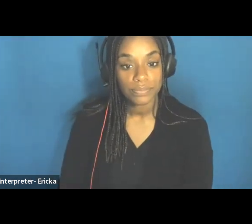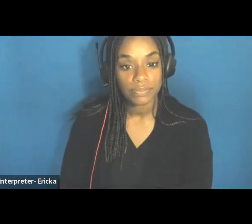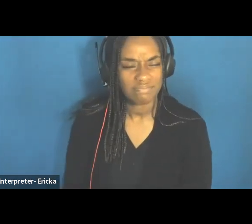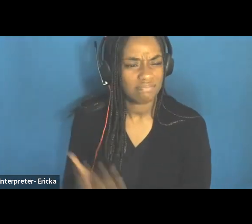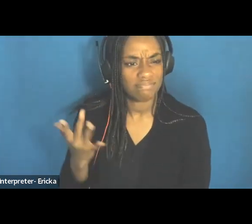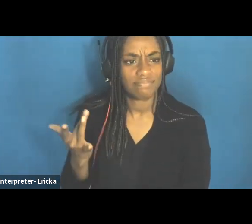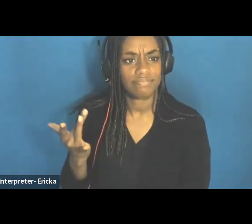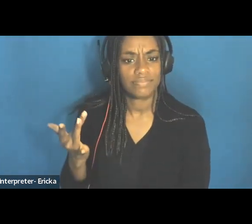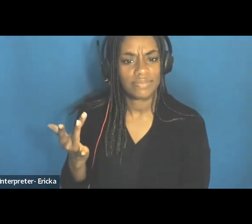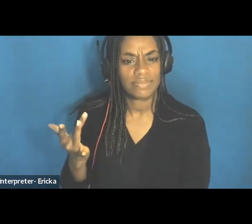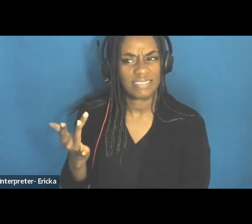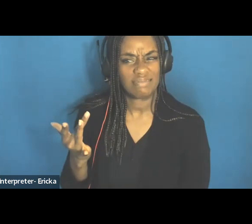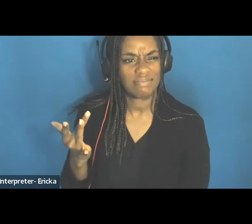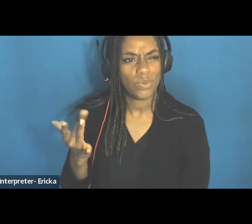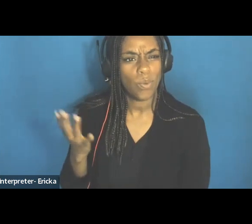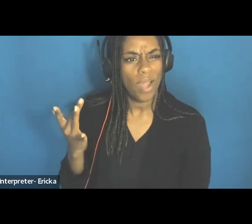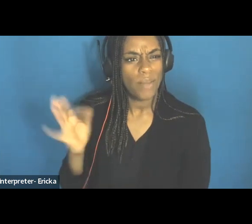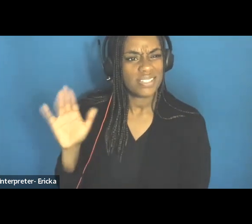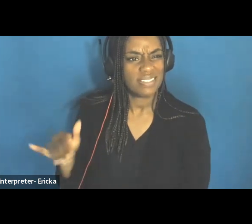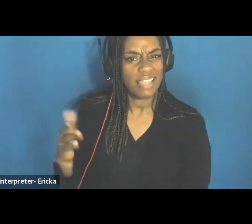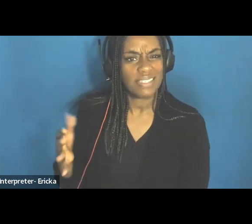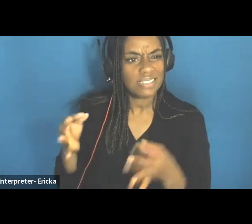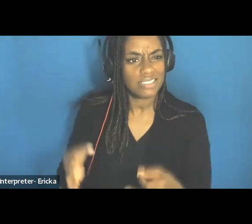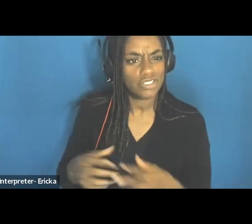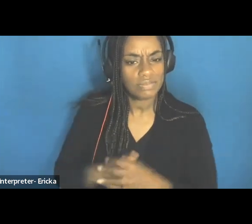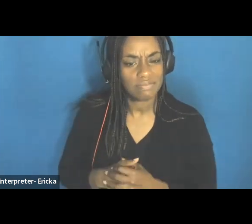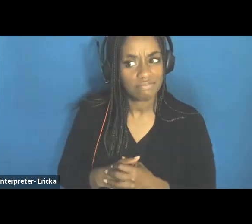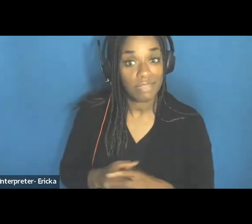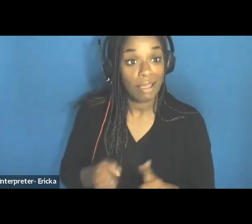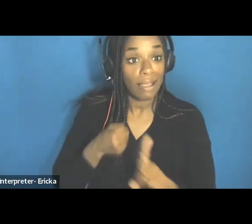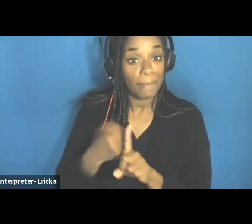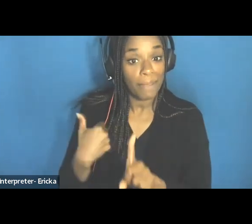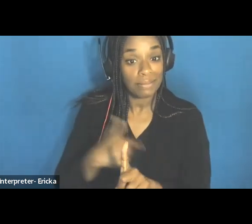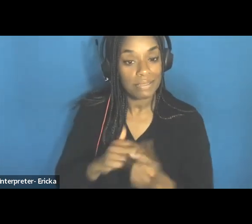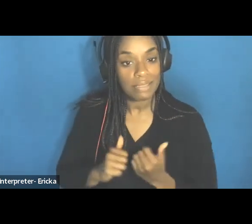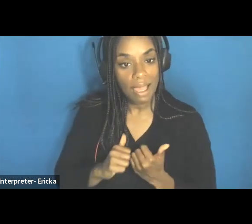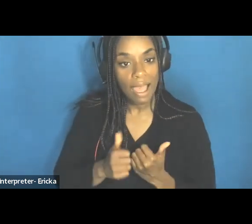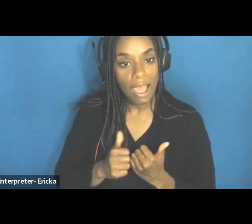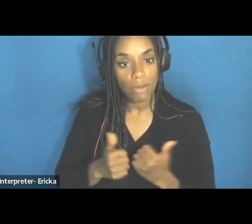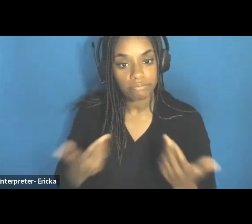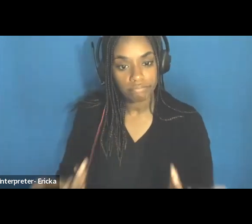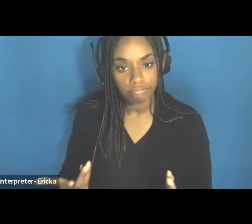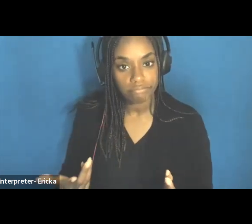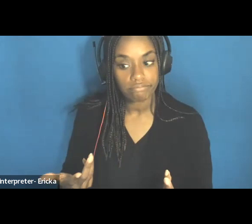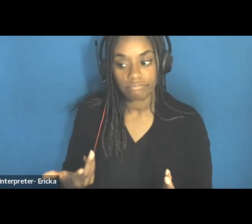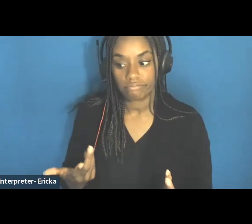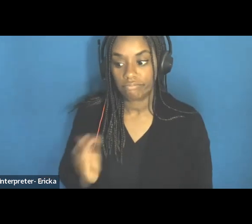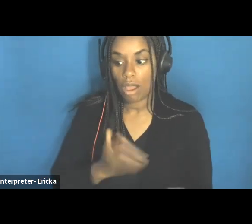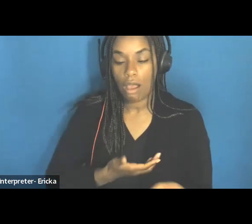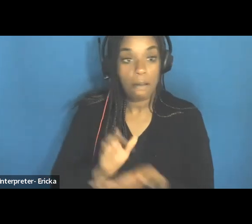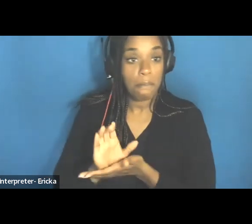Why have they decided this? And how does that impact us? Our marginalization is